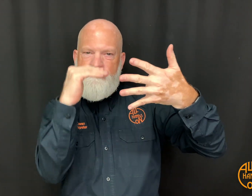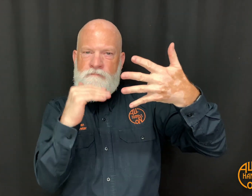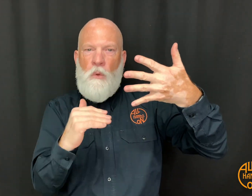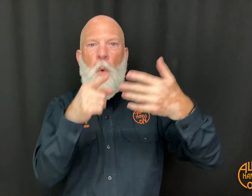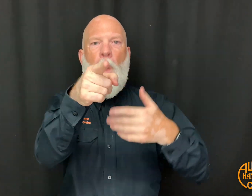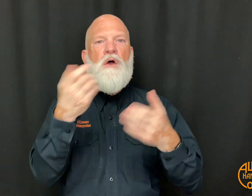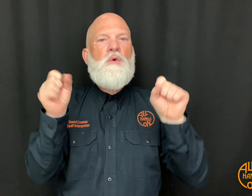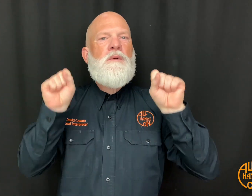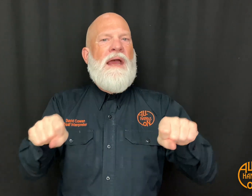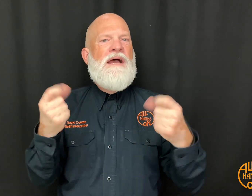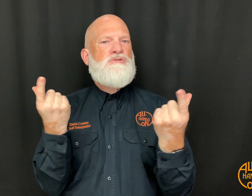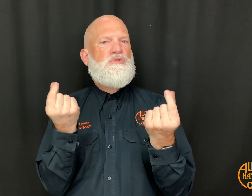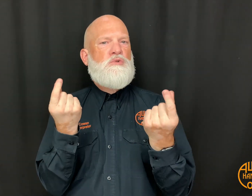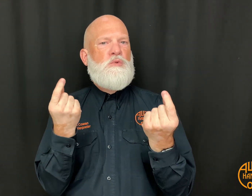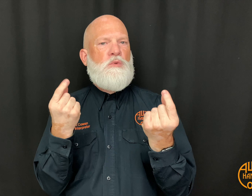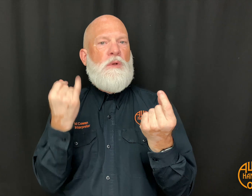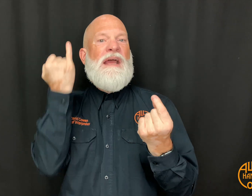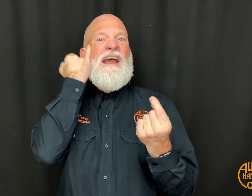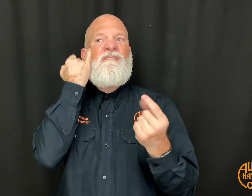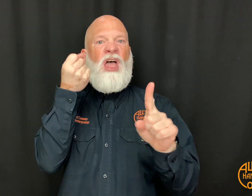There are specific directions what to do.